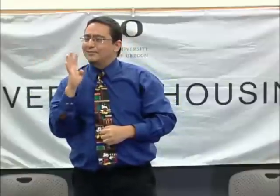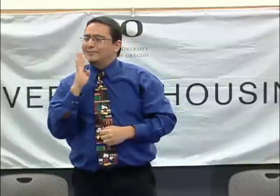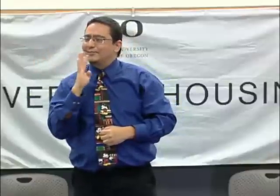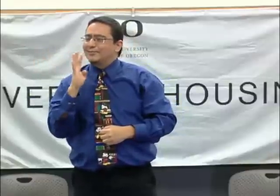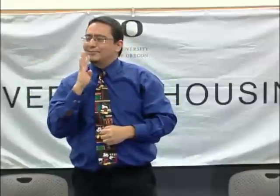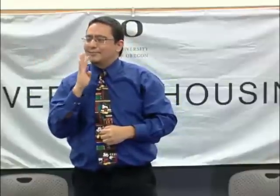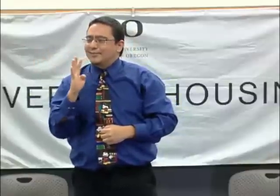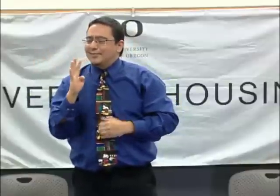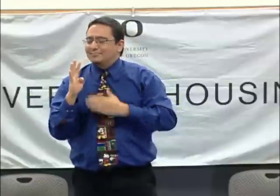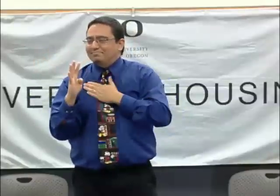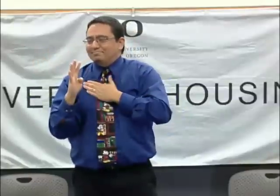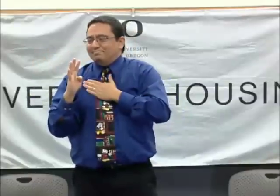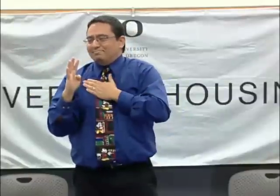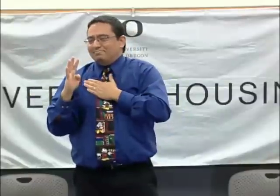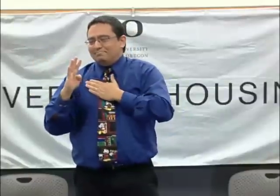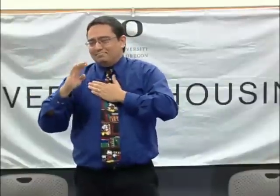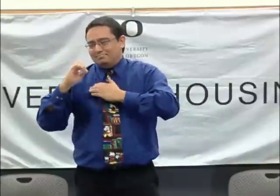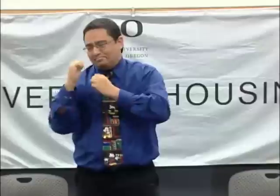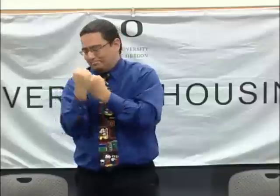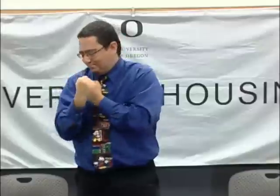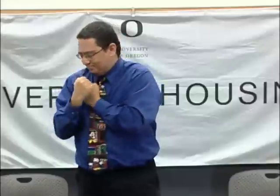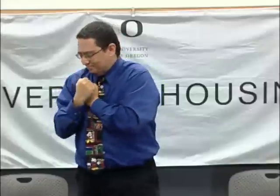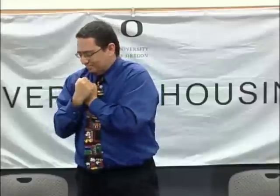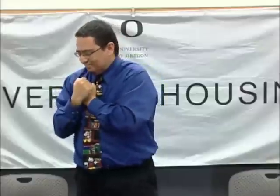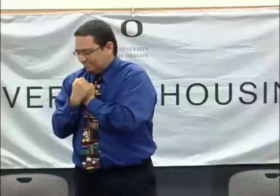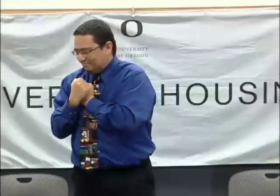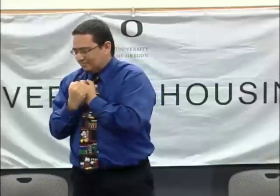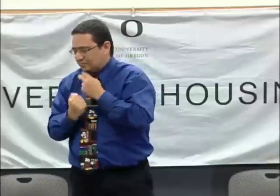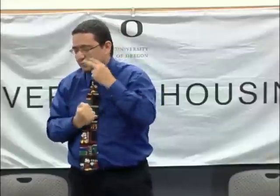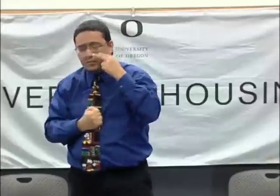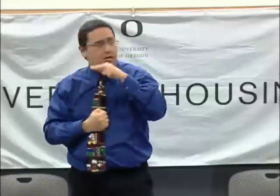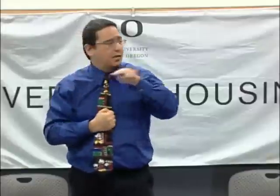Mother. Talking. Love.